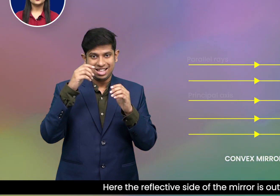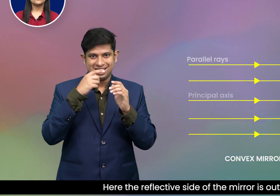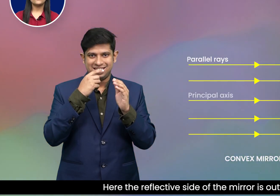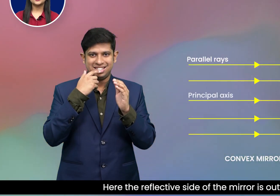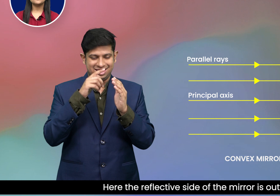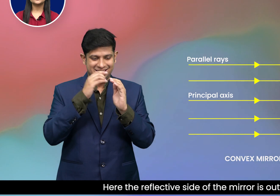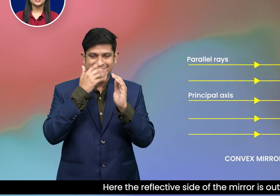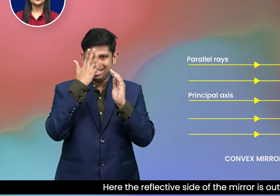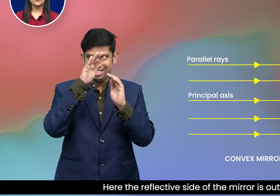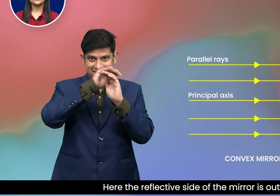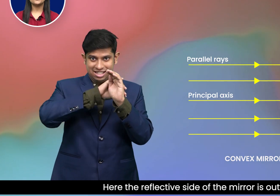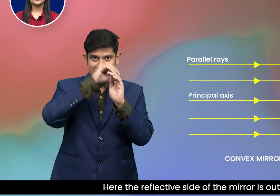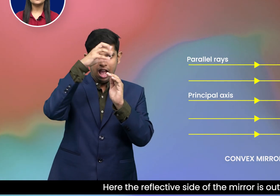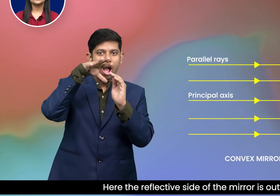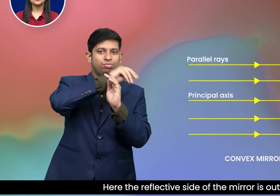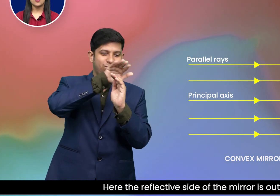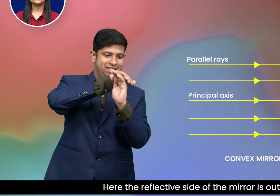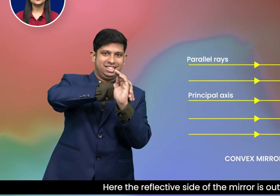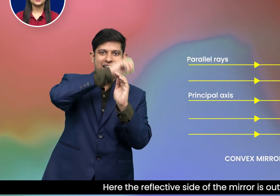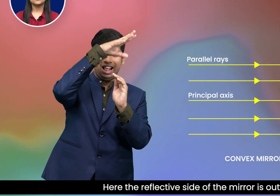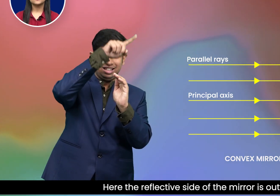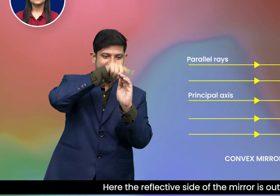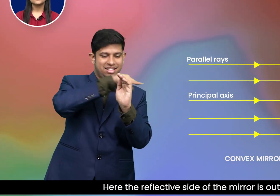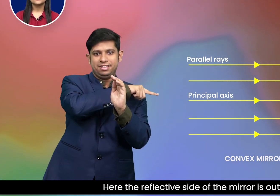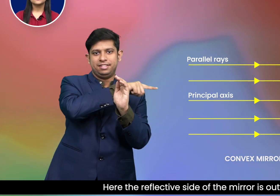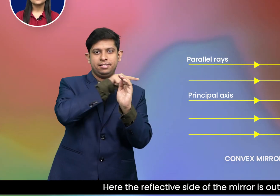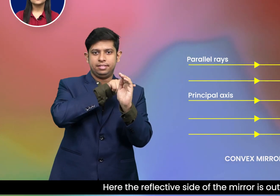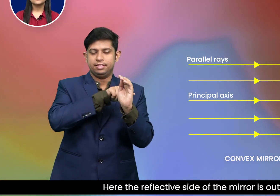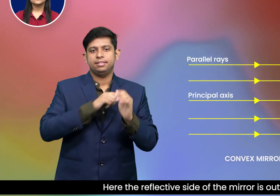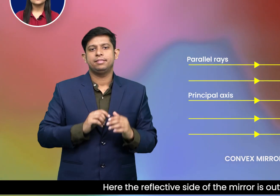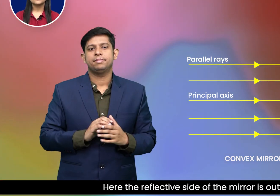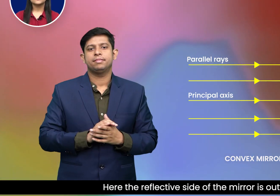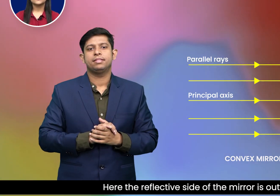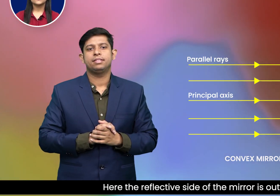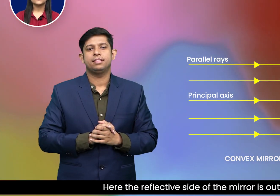Here, the reflective side of the mirror is outside.